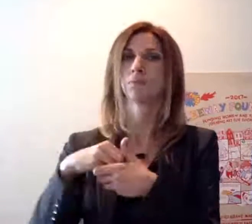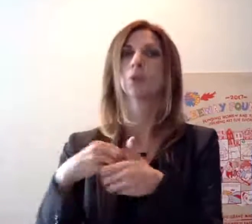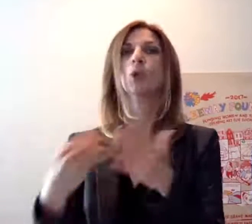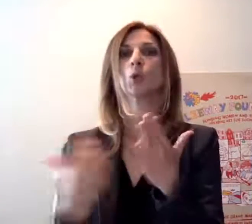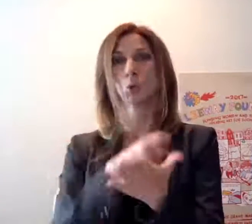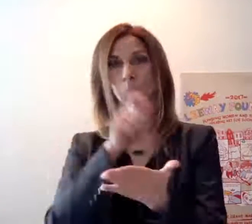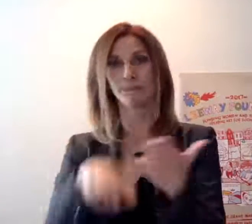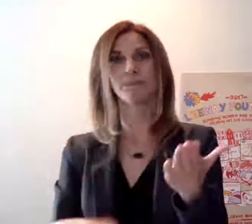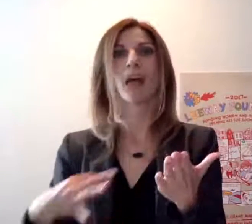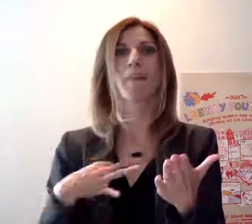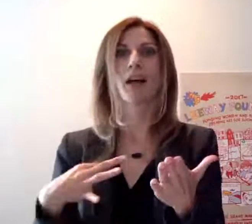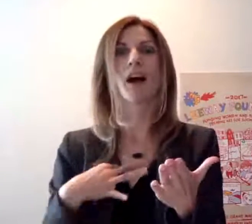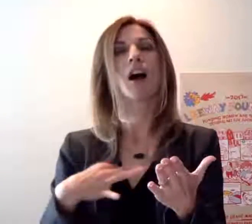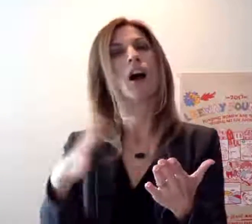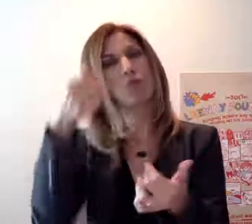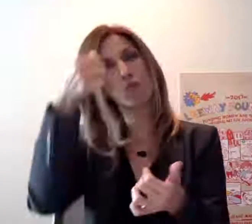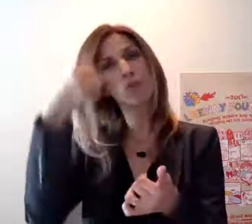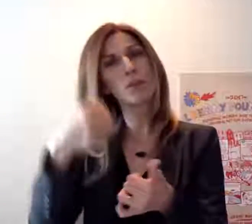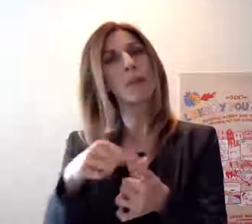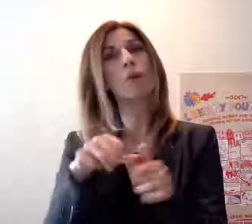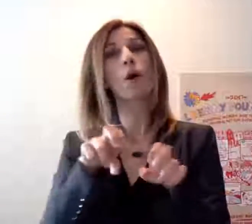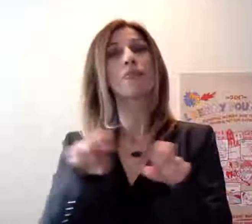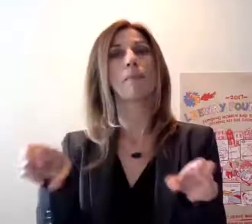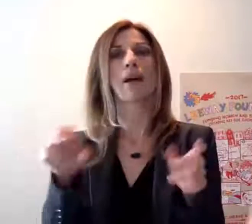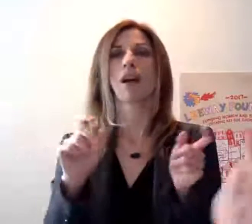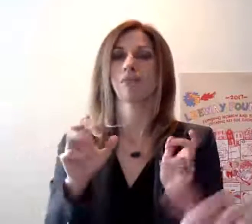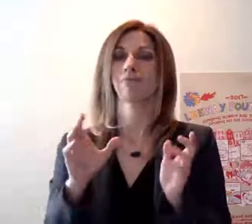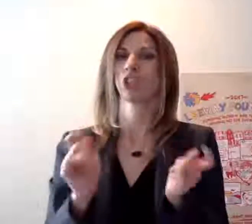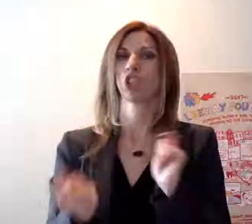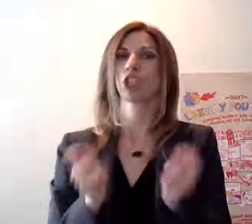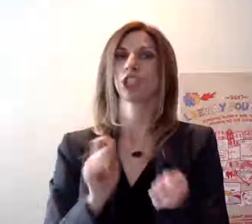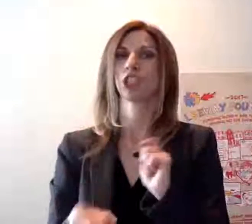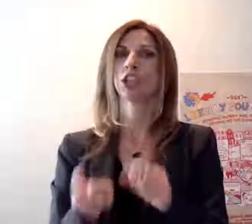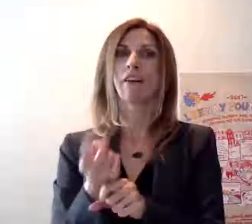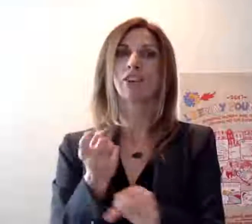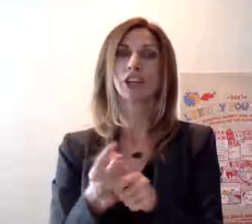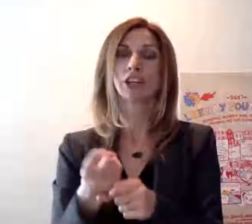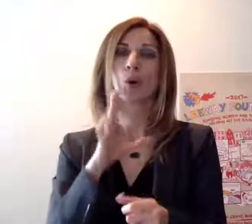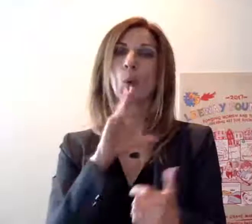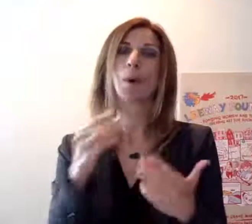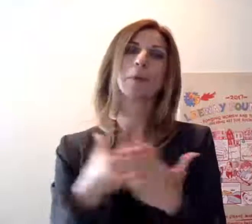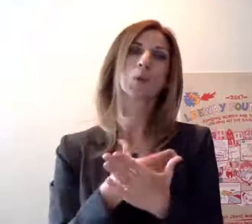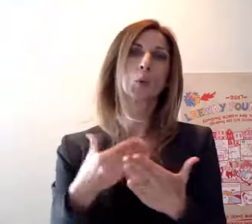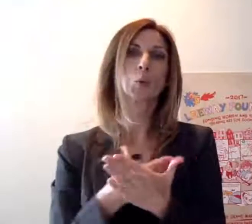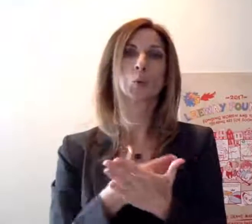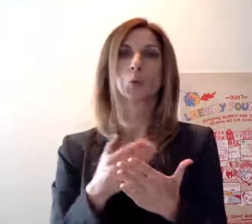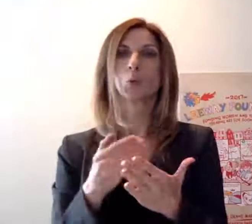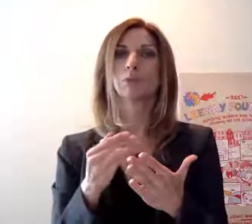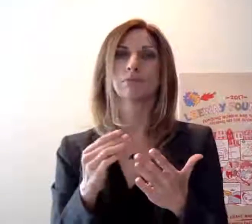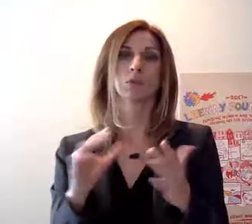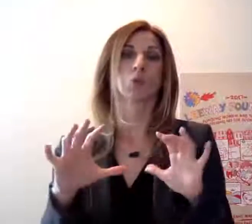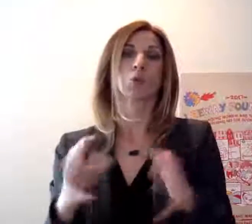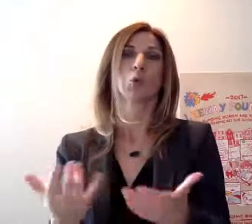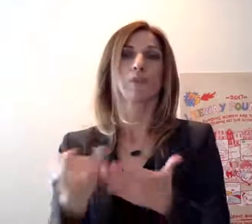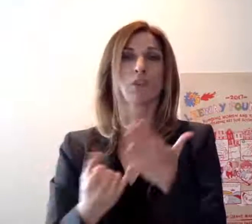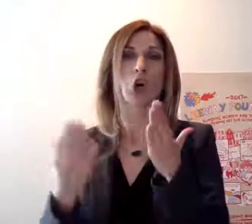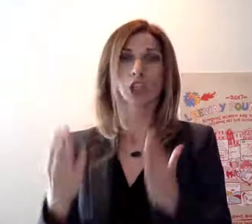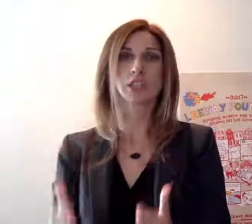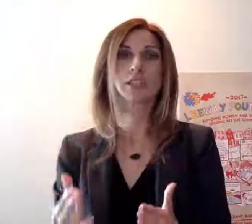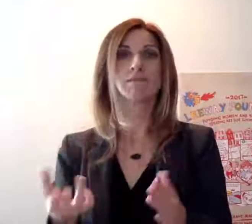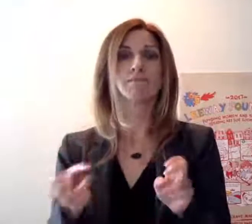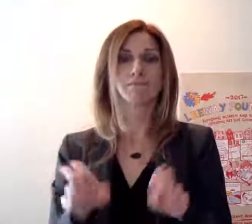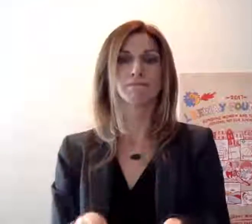draft. But also keep in mind that the panel changes from year to year, so it's going to be a new group of artists that are